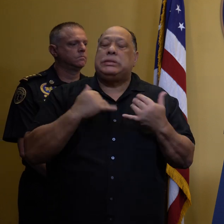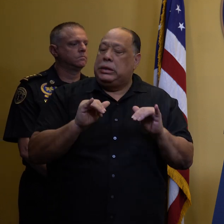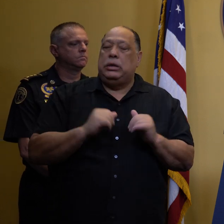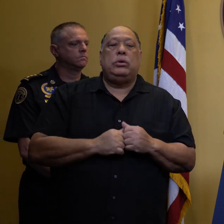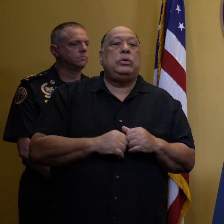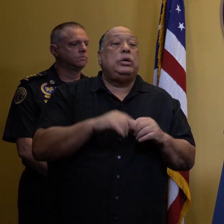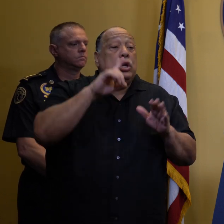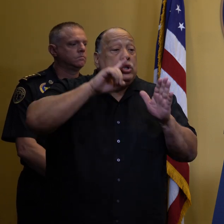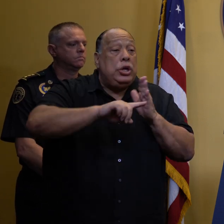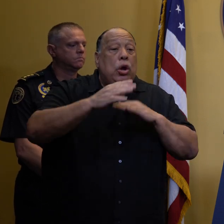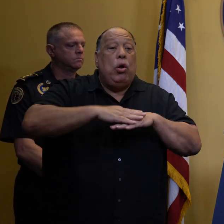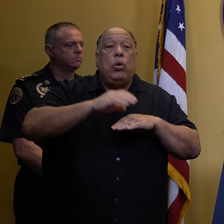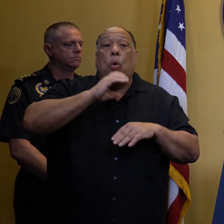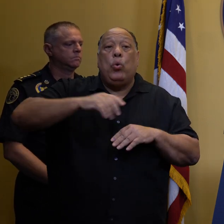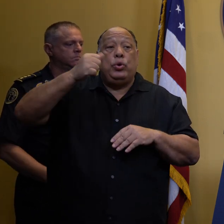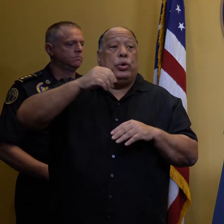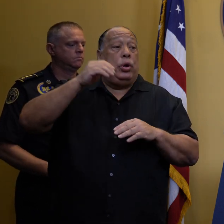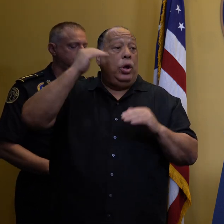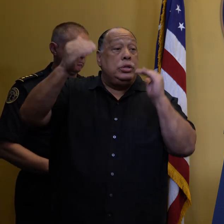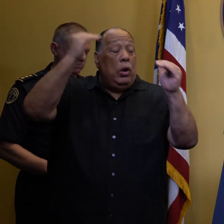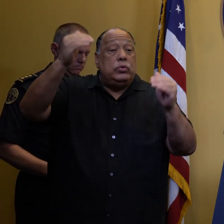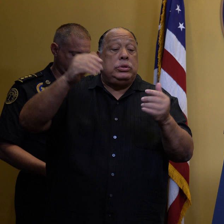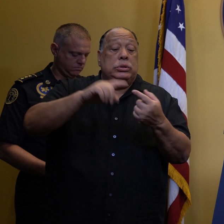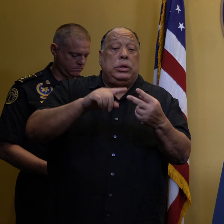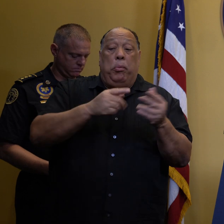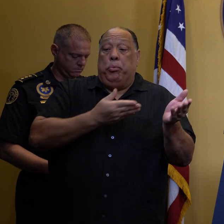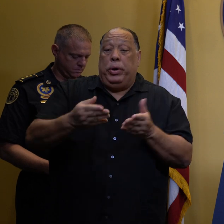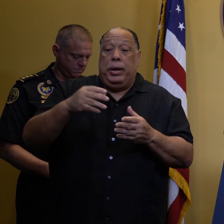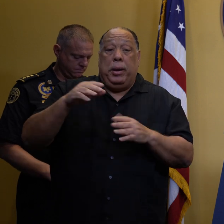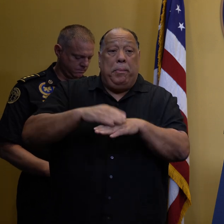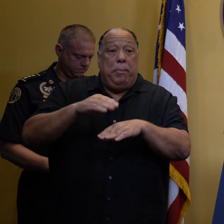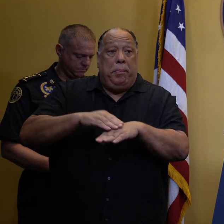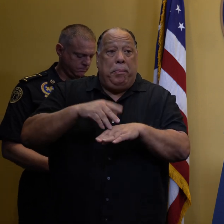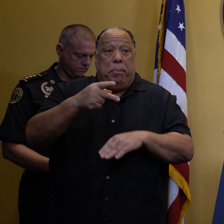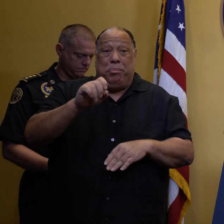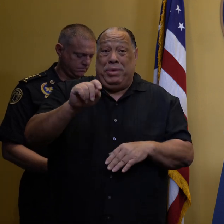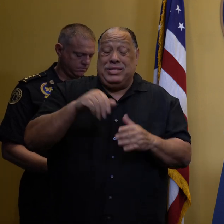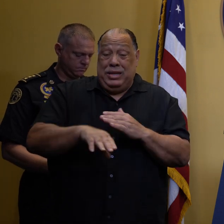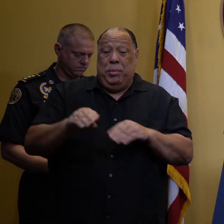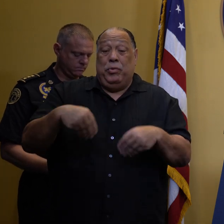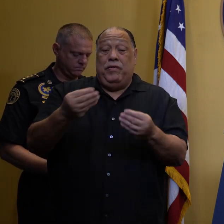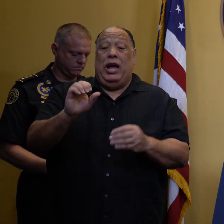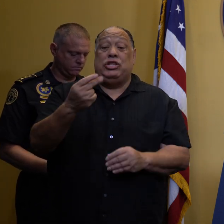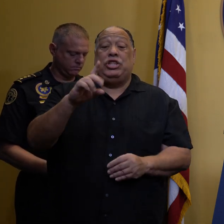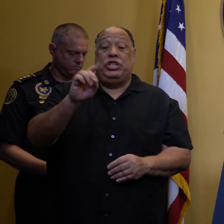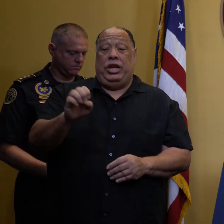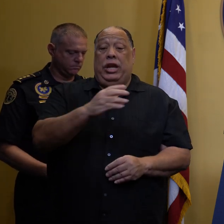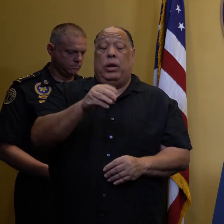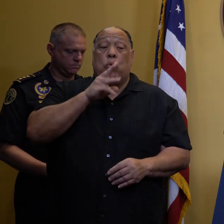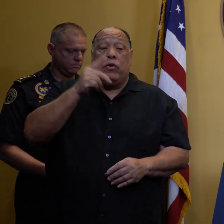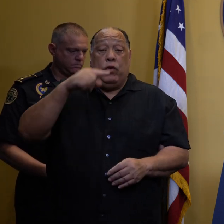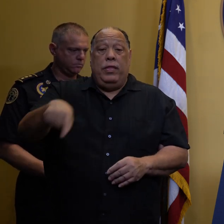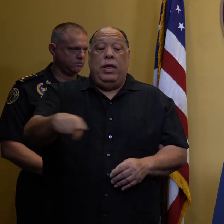adults, as I mentioned, and bring pets indoors, provide shade and water for them. As I've mentioned